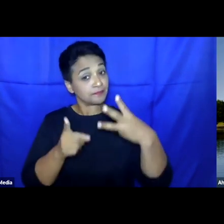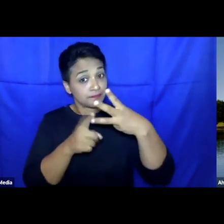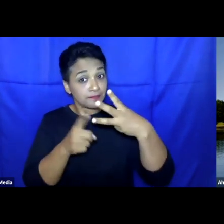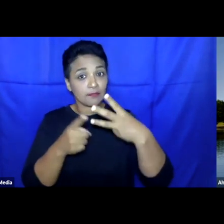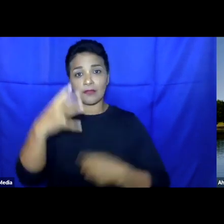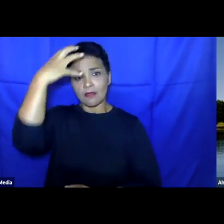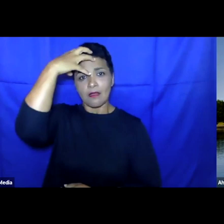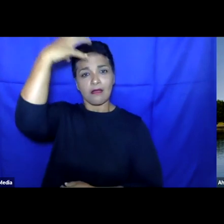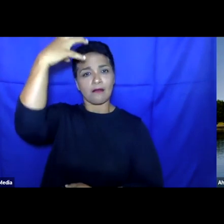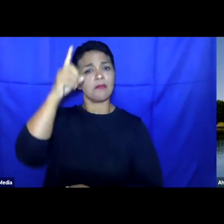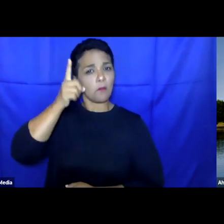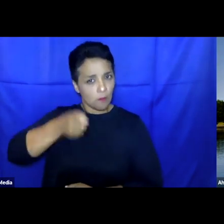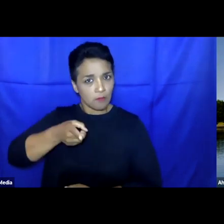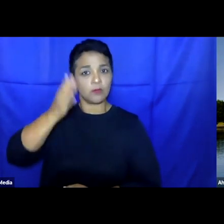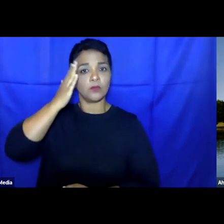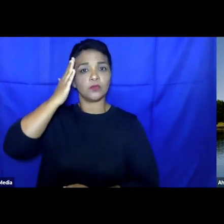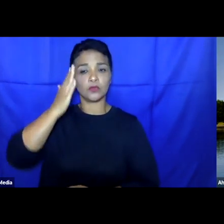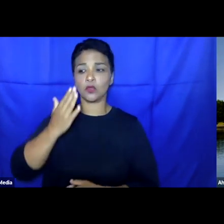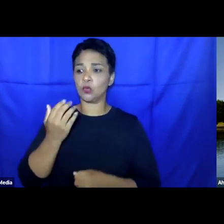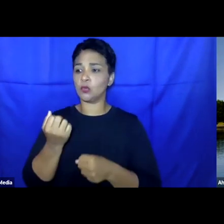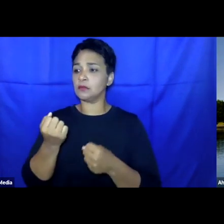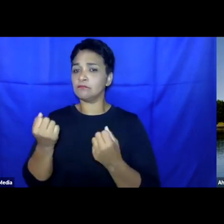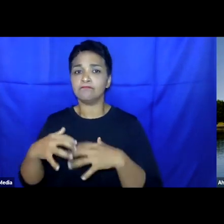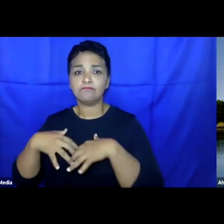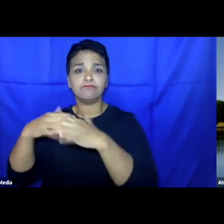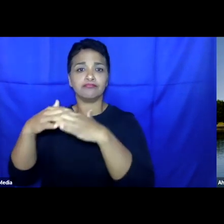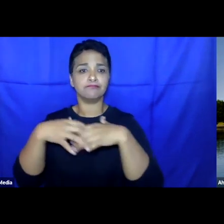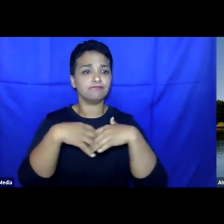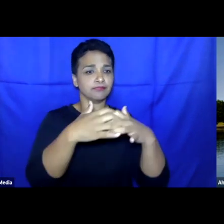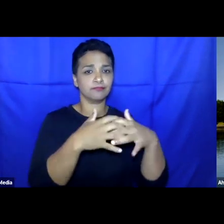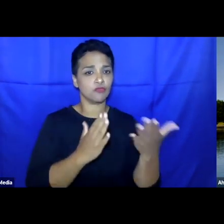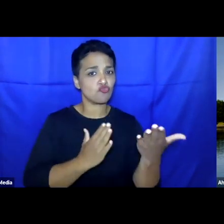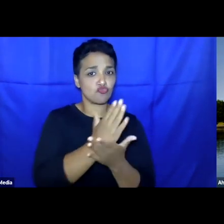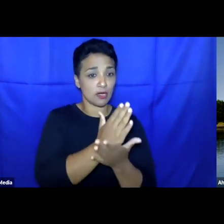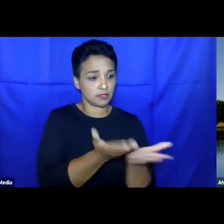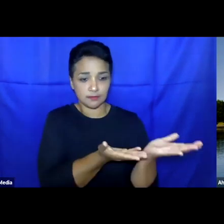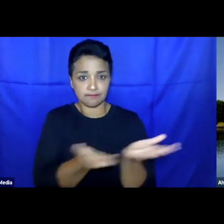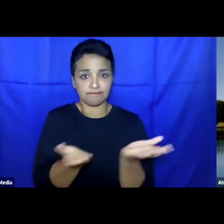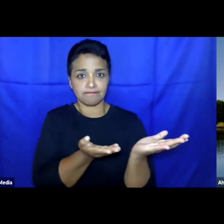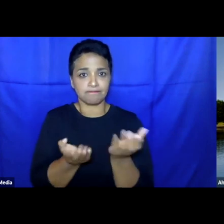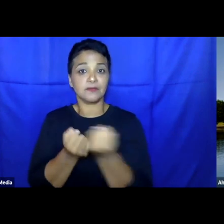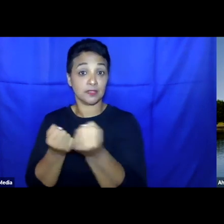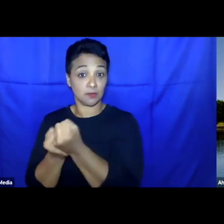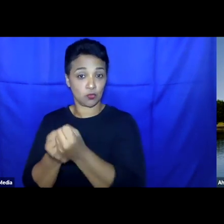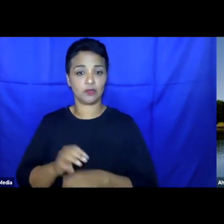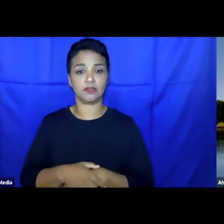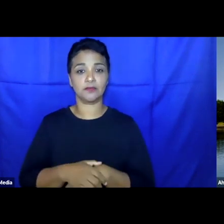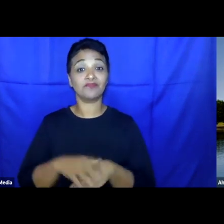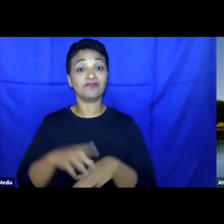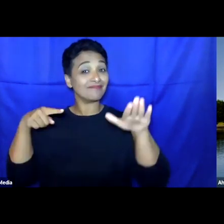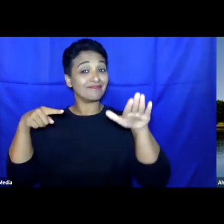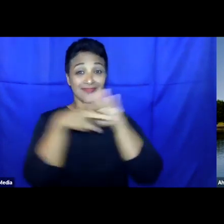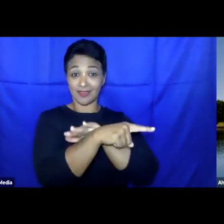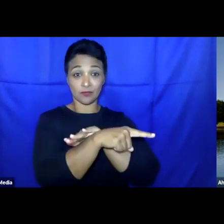make provision for everyone to claim, exercise, and enjoy their rights effectively. In the context of refugees, this would entail being able